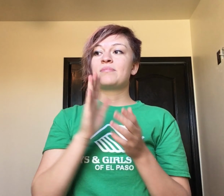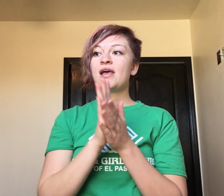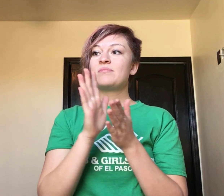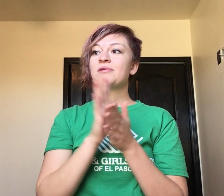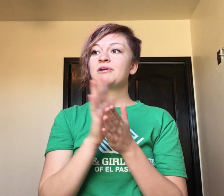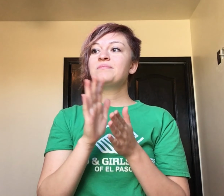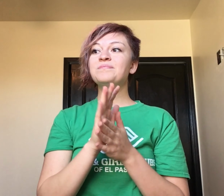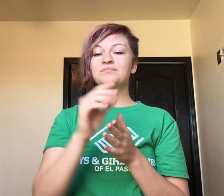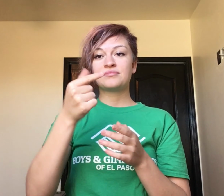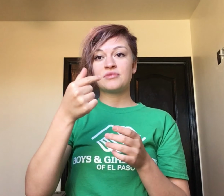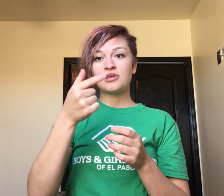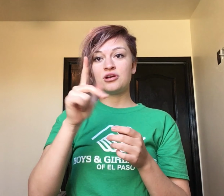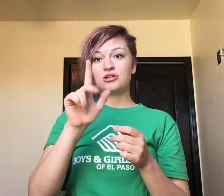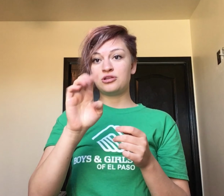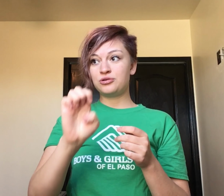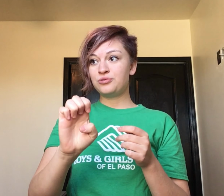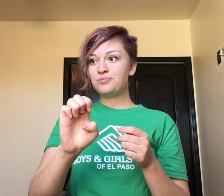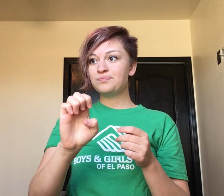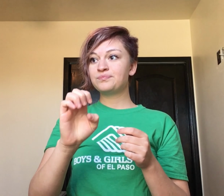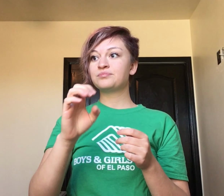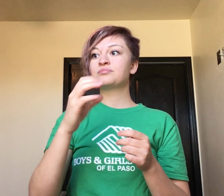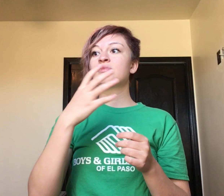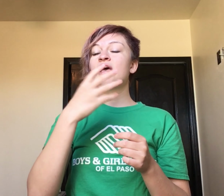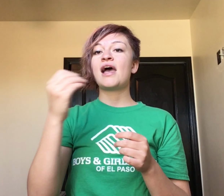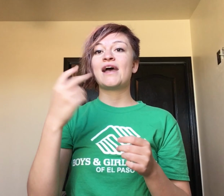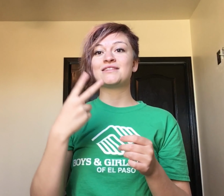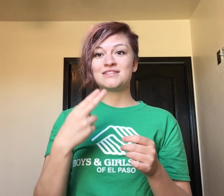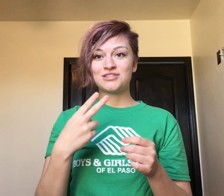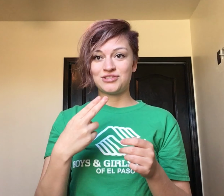paper, glue, and scissors.